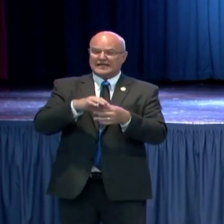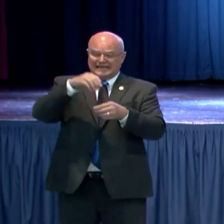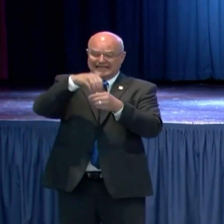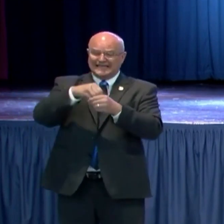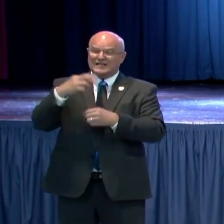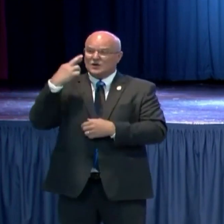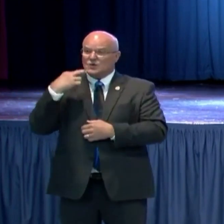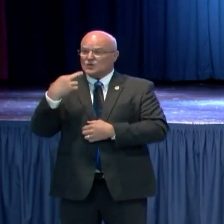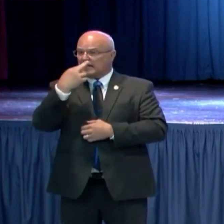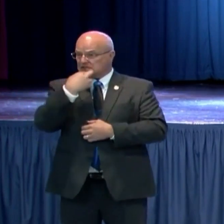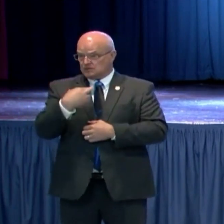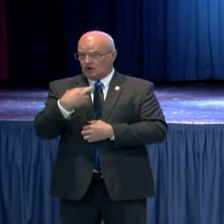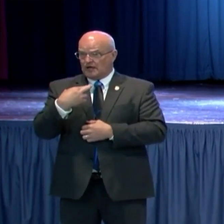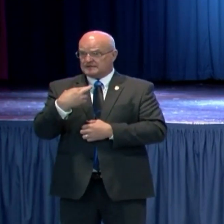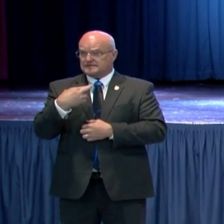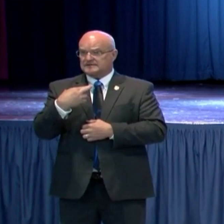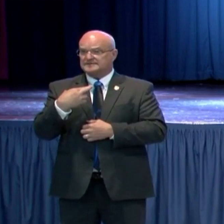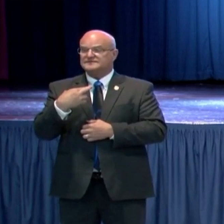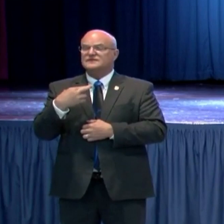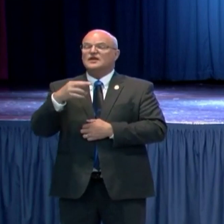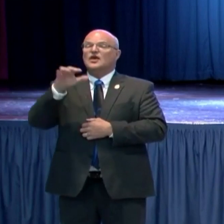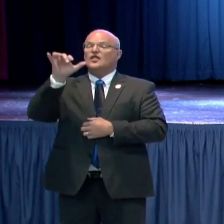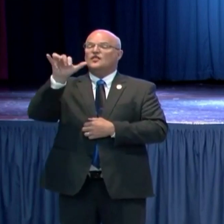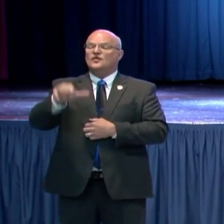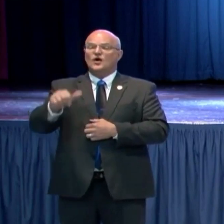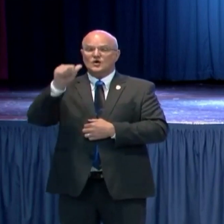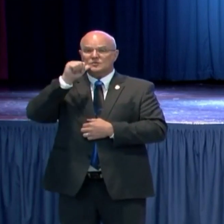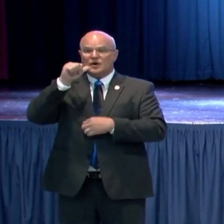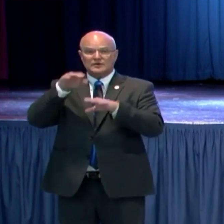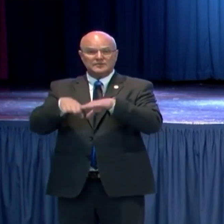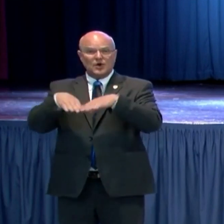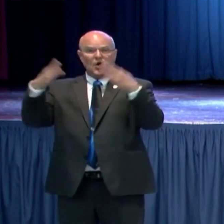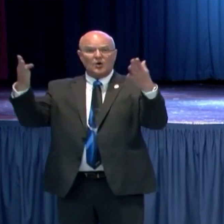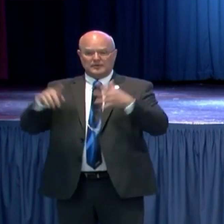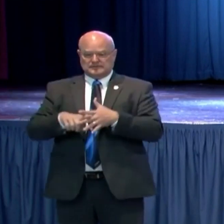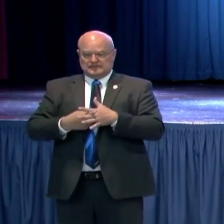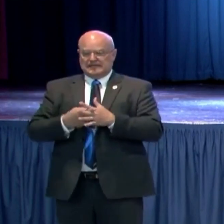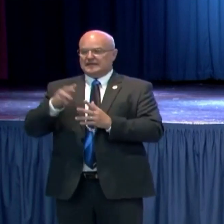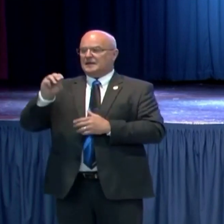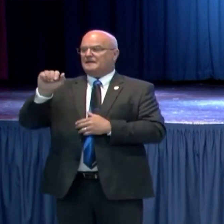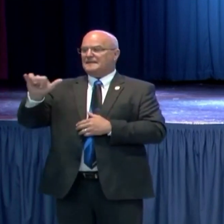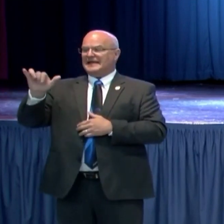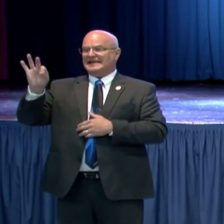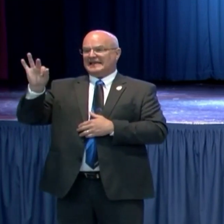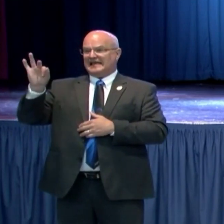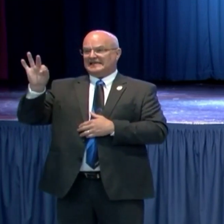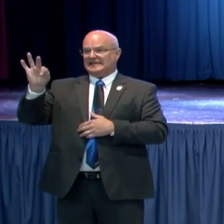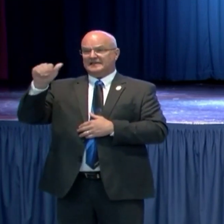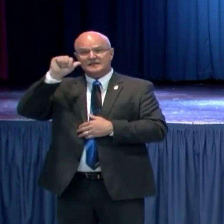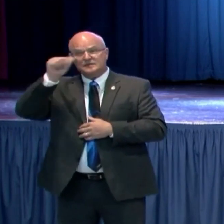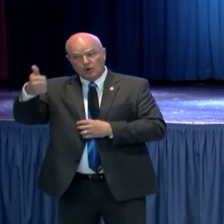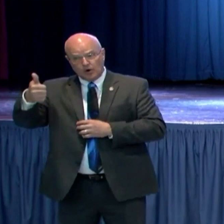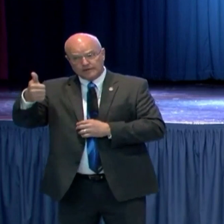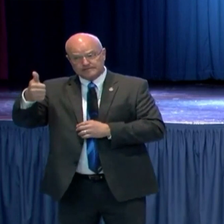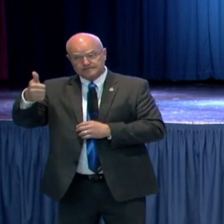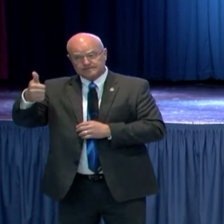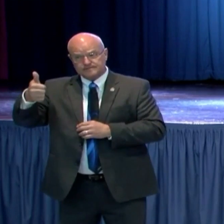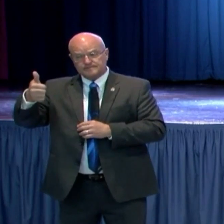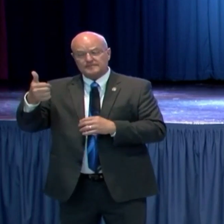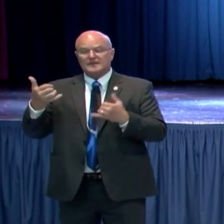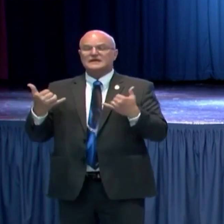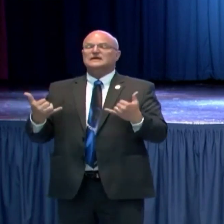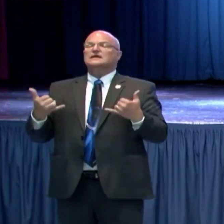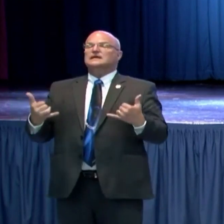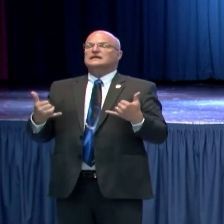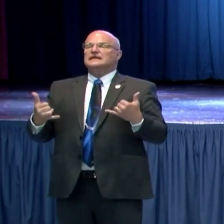in restaurant facilities, those bars can be open effective May 19th, which is tomorrow.